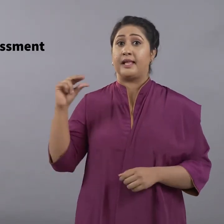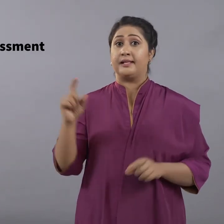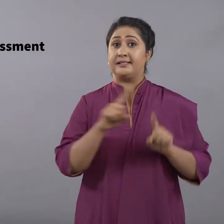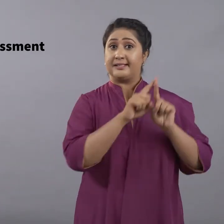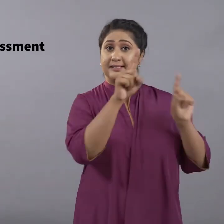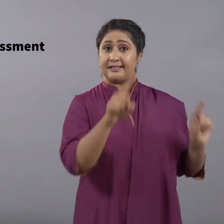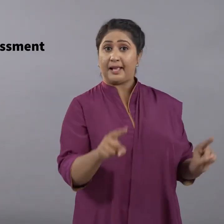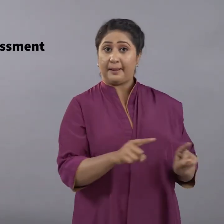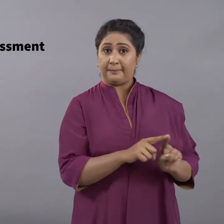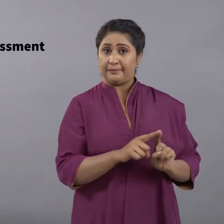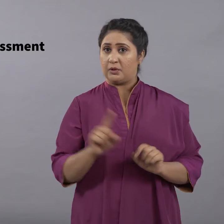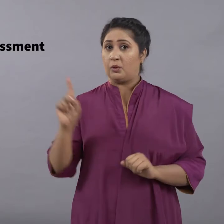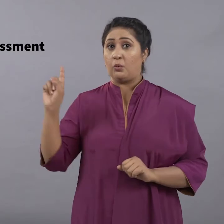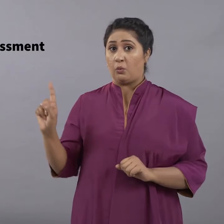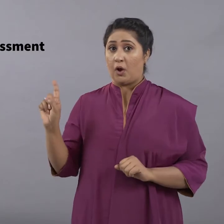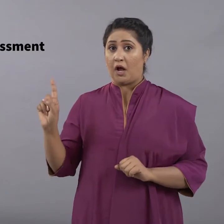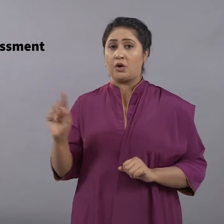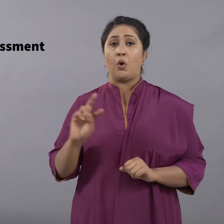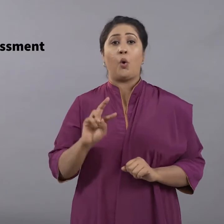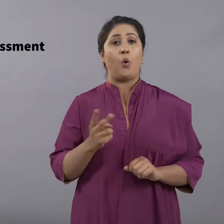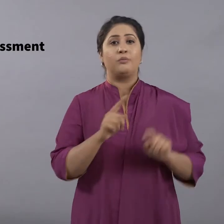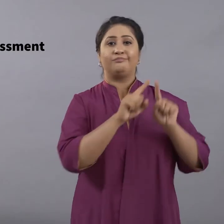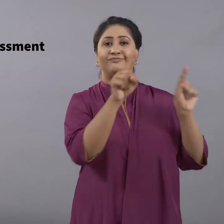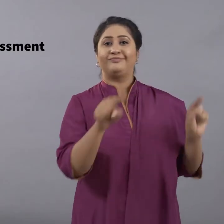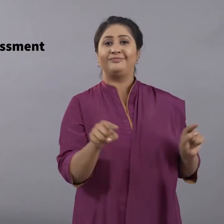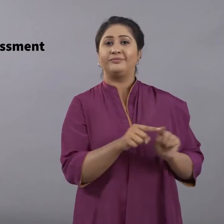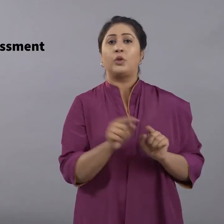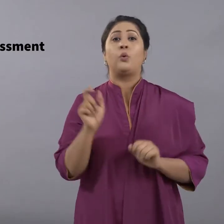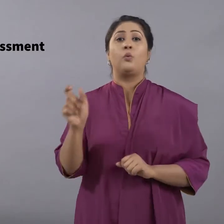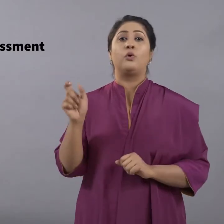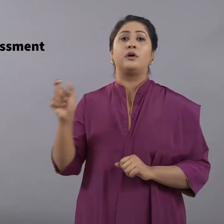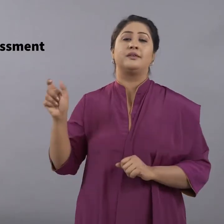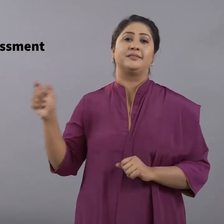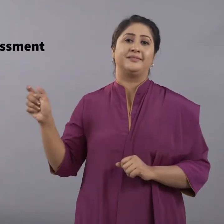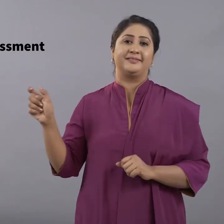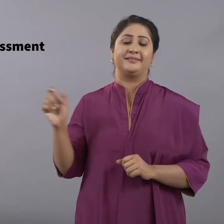Test Sample 1 and key words.